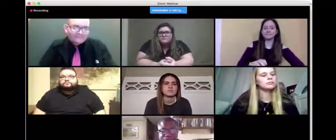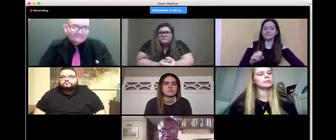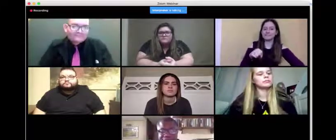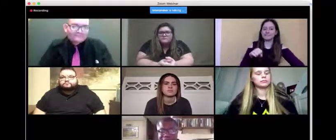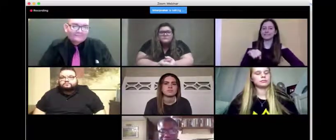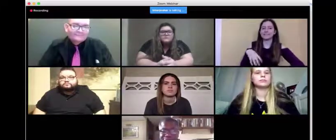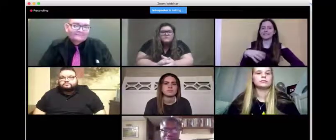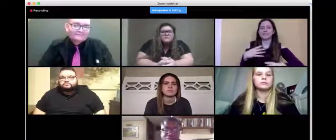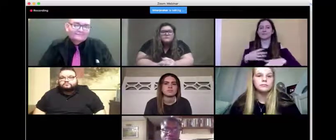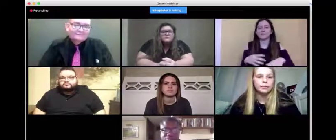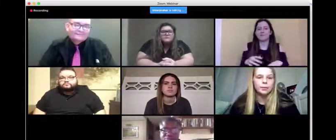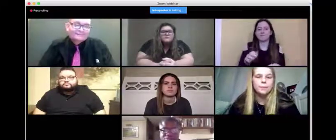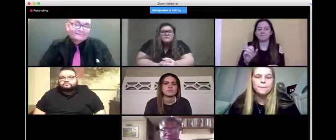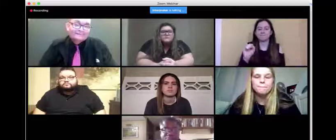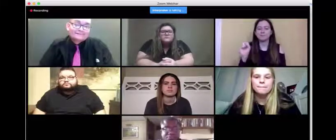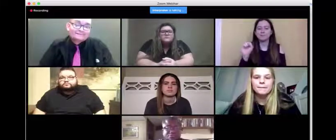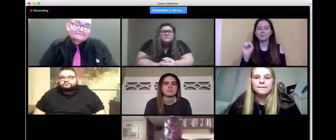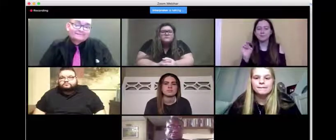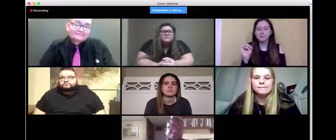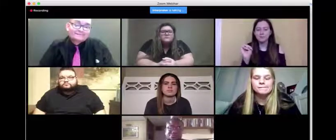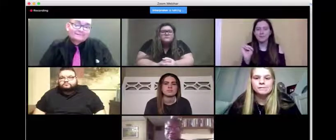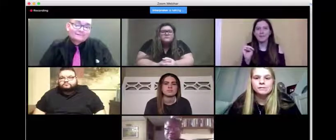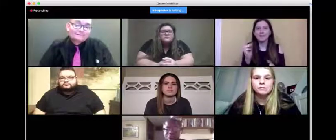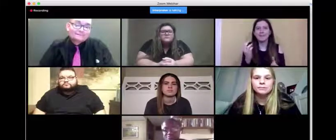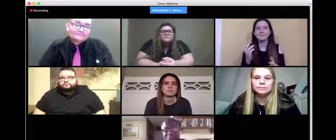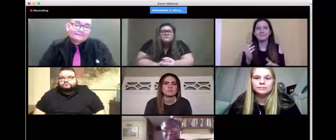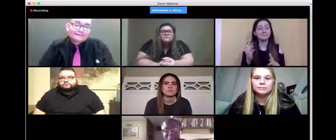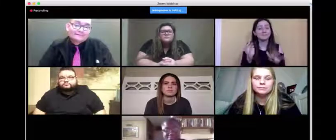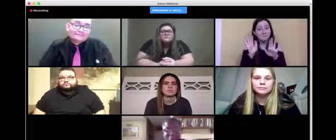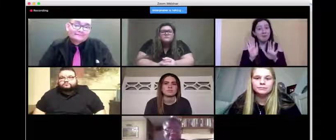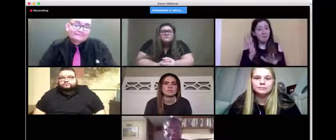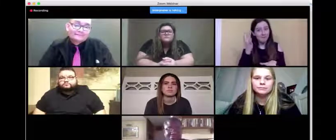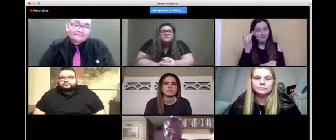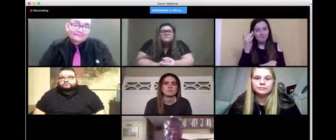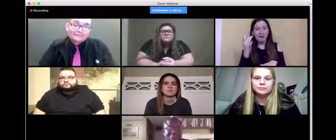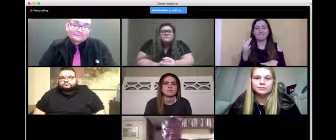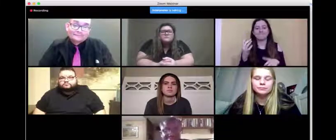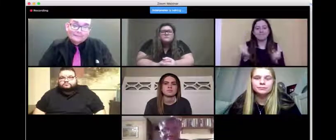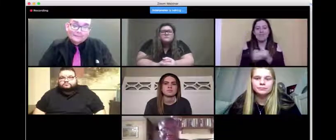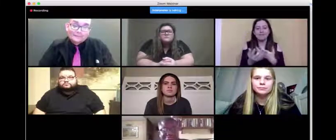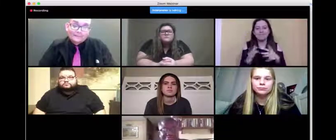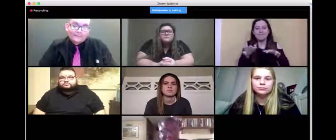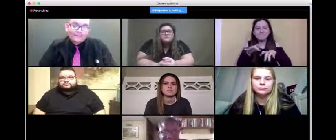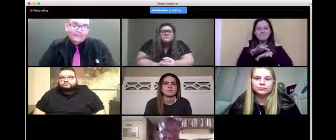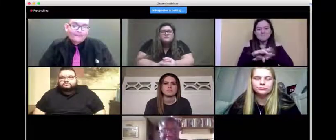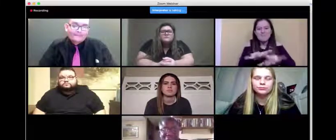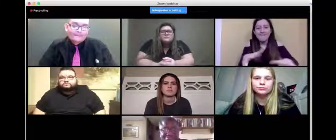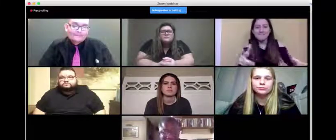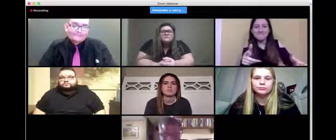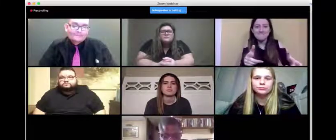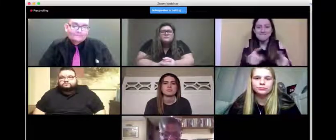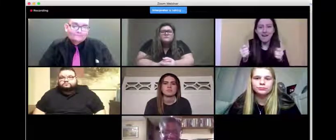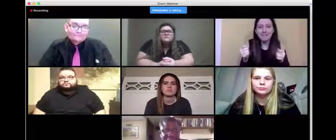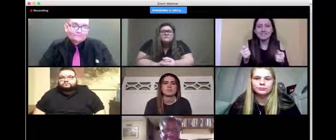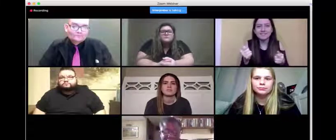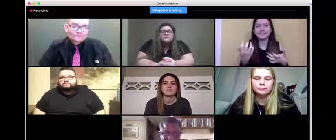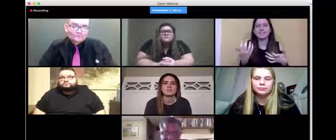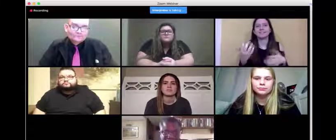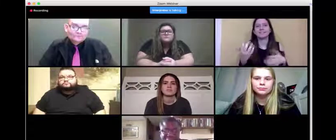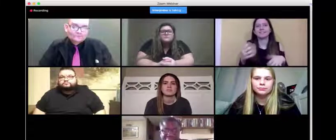really marvelous because everything gets out there quickly. With ASL, it's coming, more and more people are